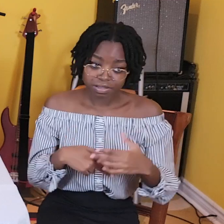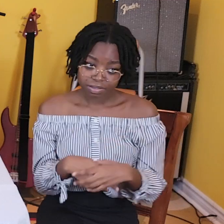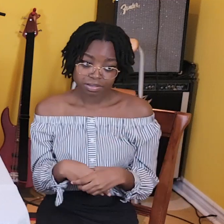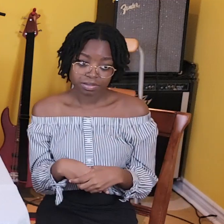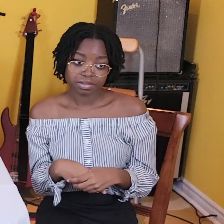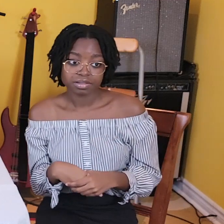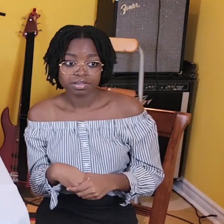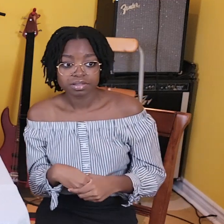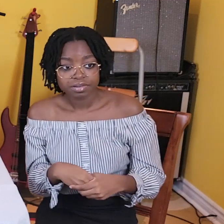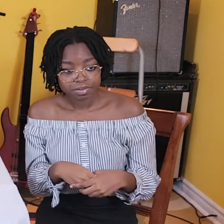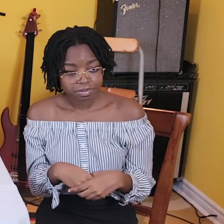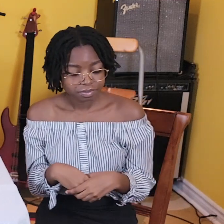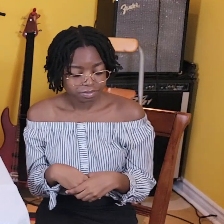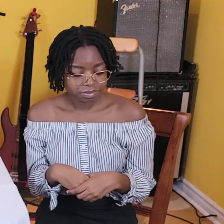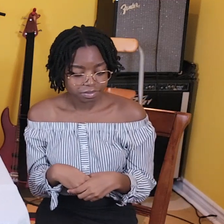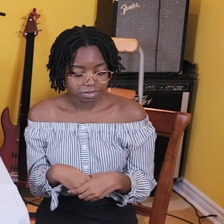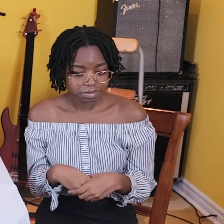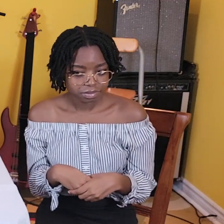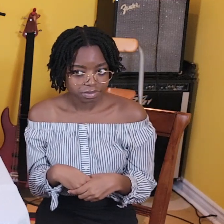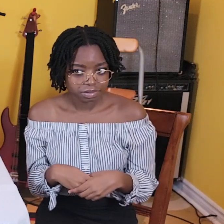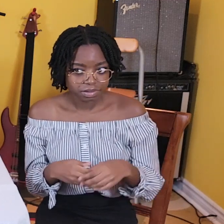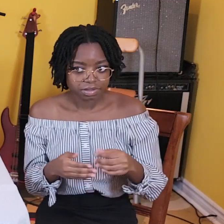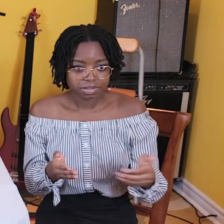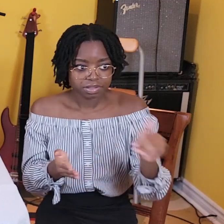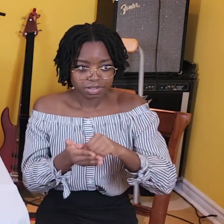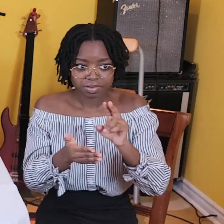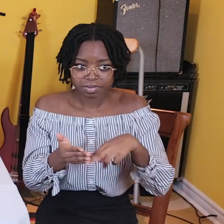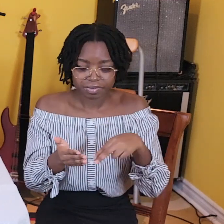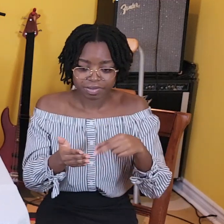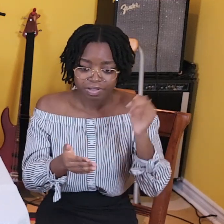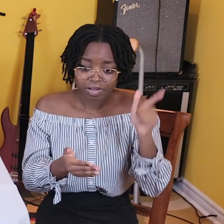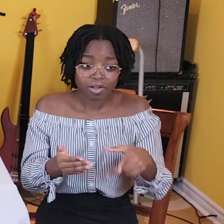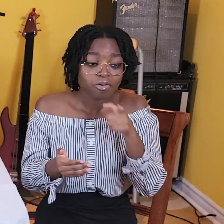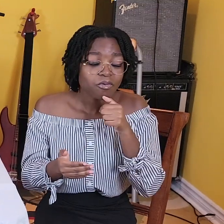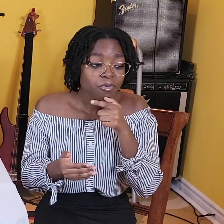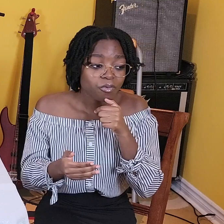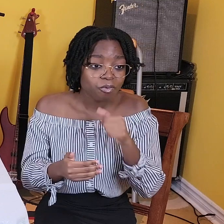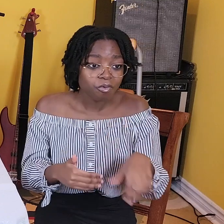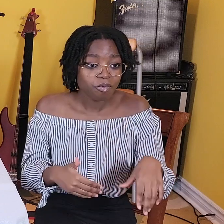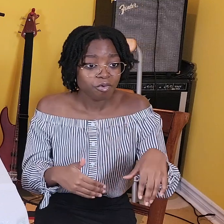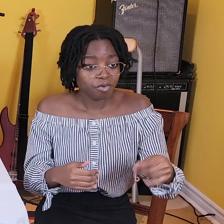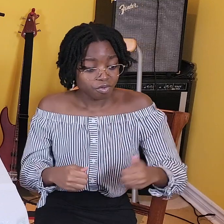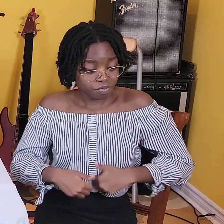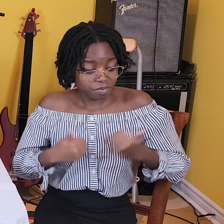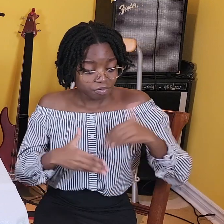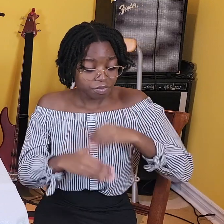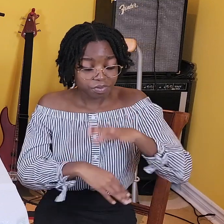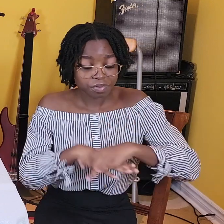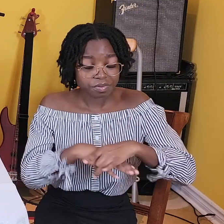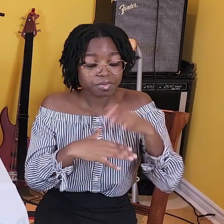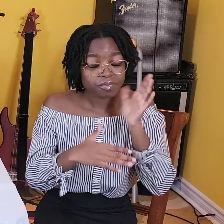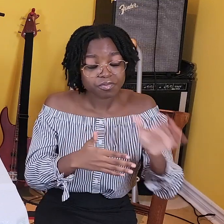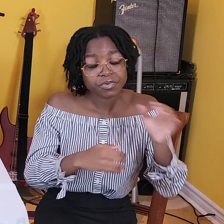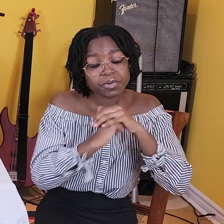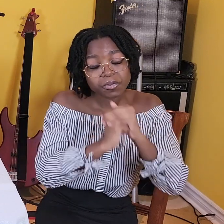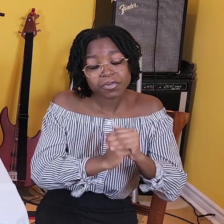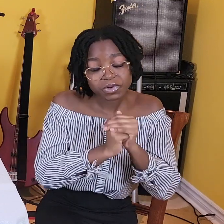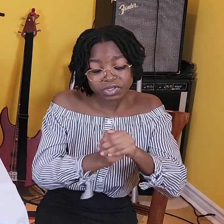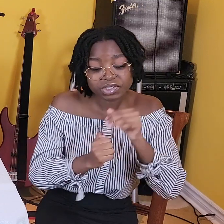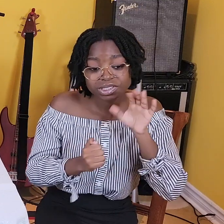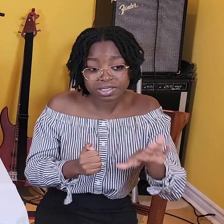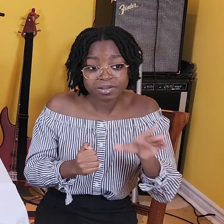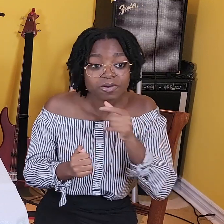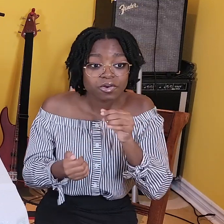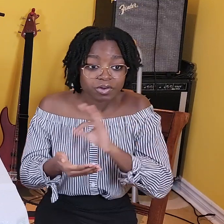the world. Can you please read it again? All who dwell on the earth will worship him, whose names have not been written in the